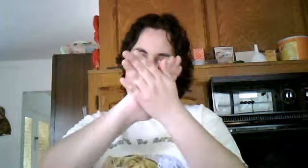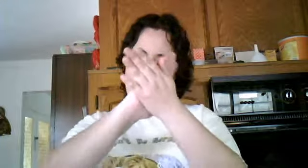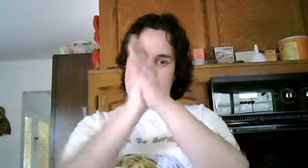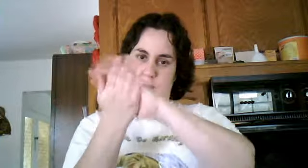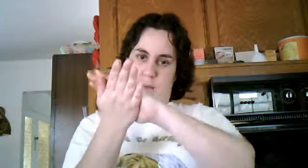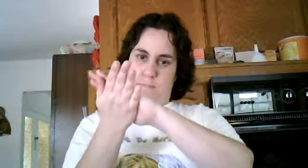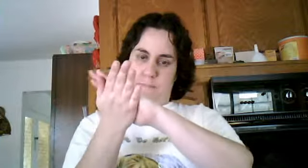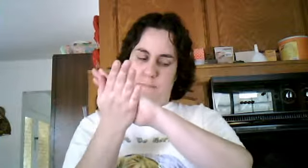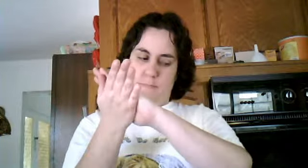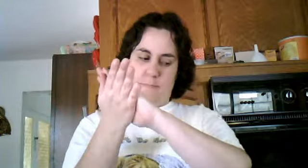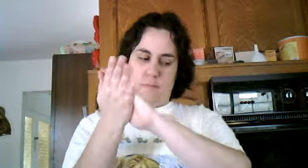Become.